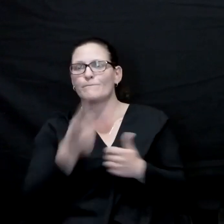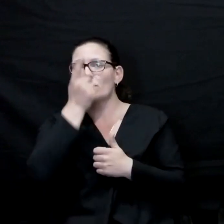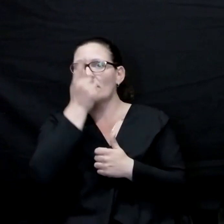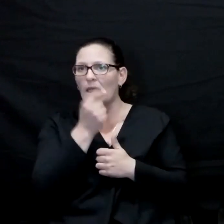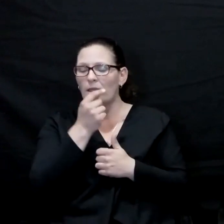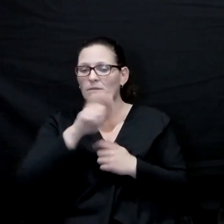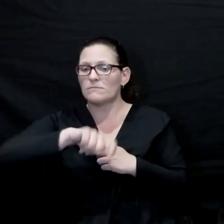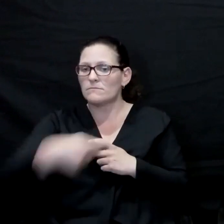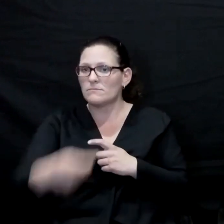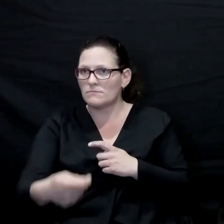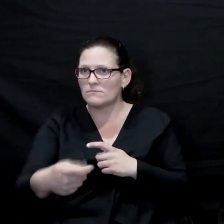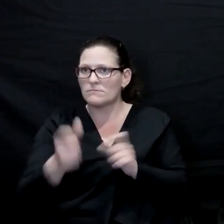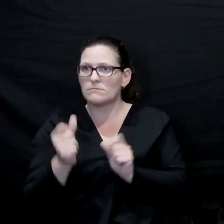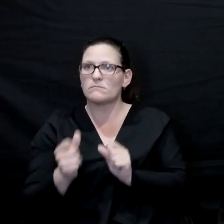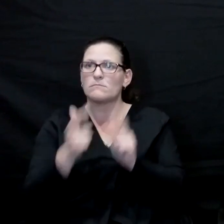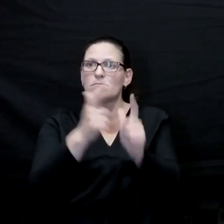then go to the Commonwealth